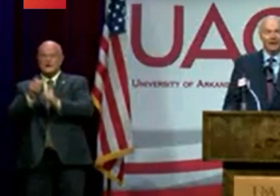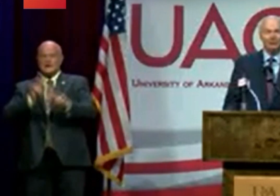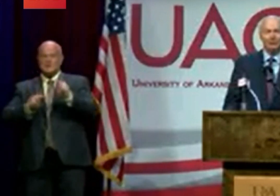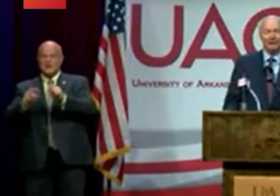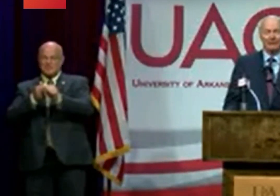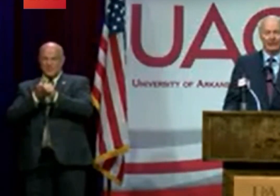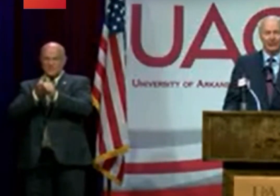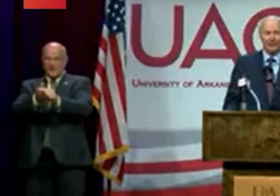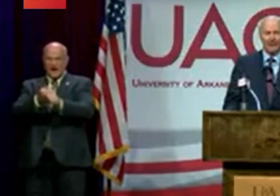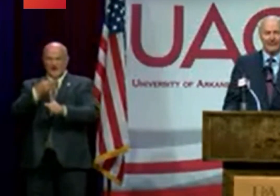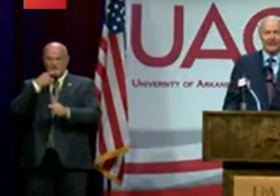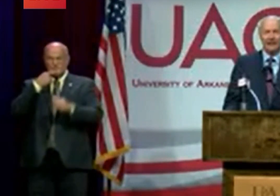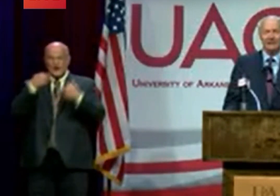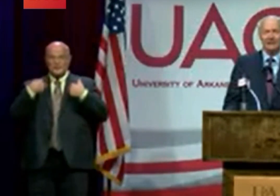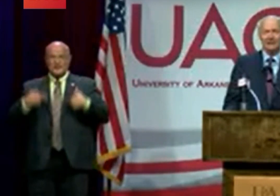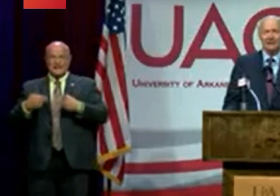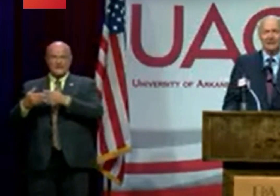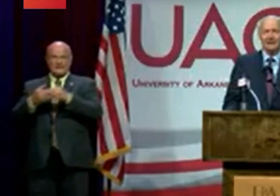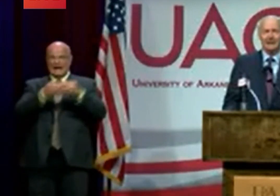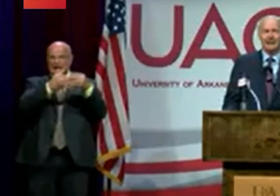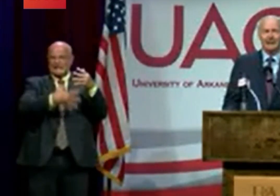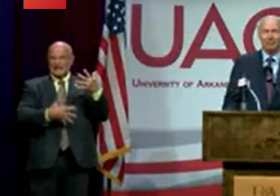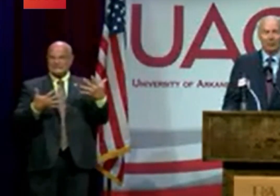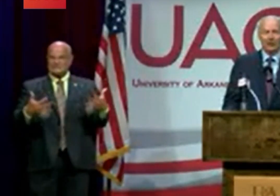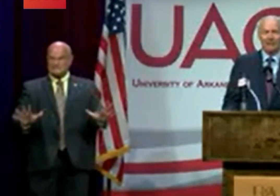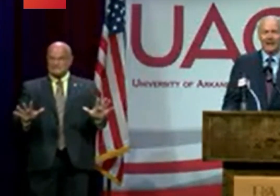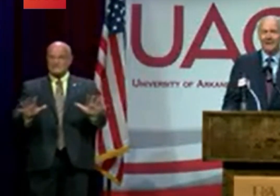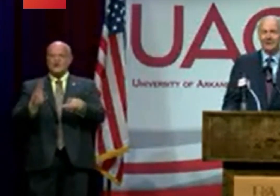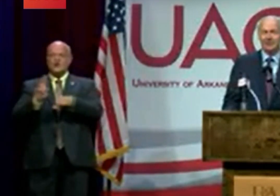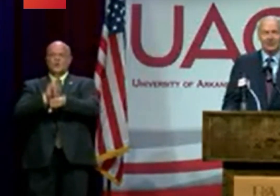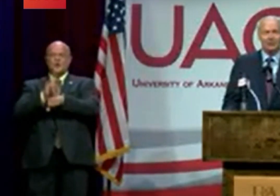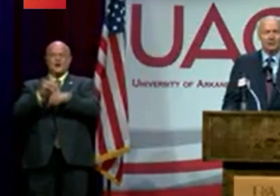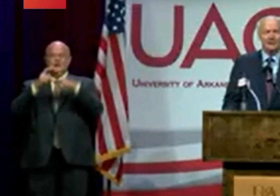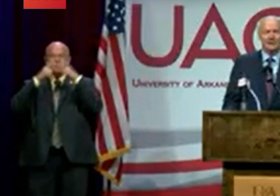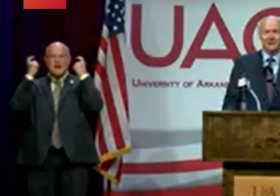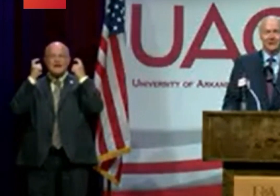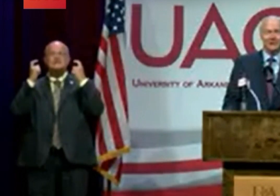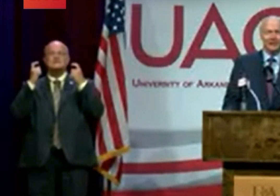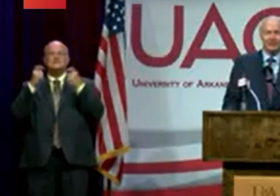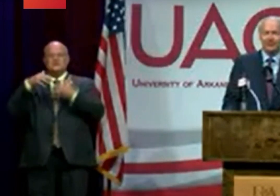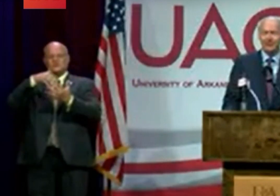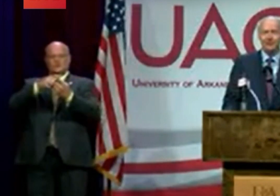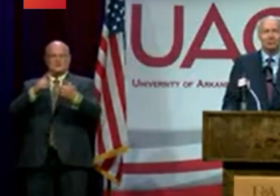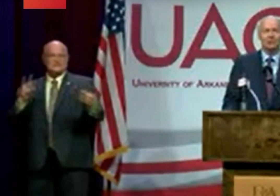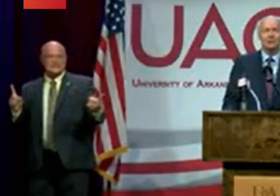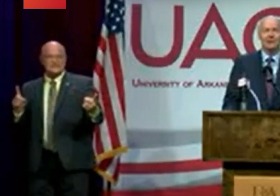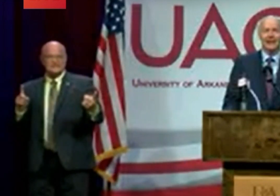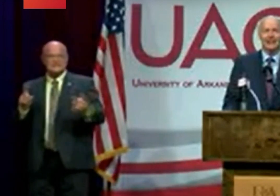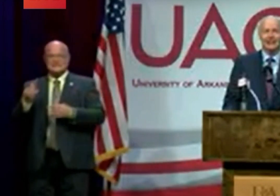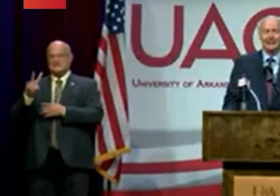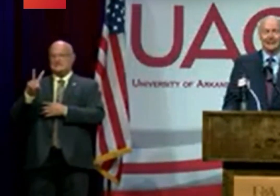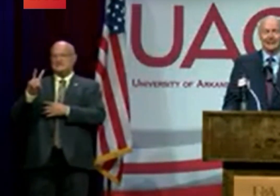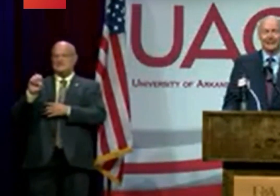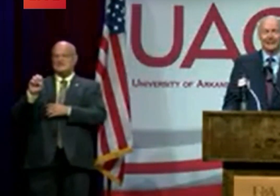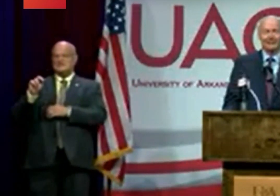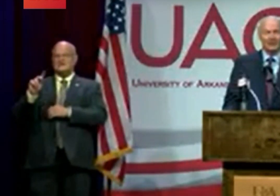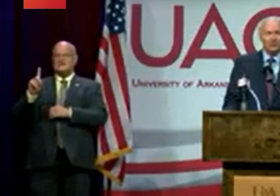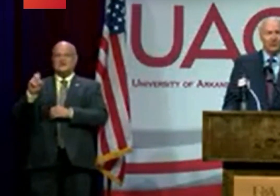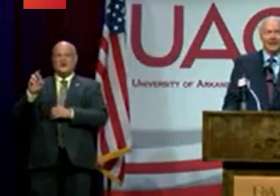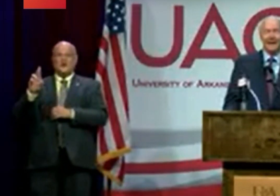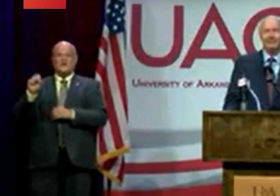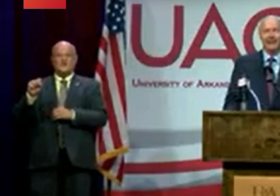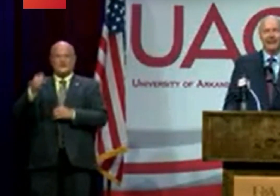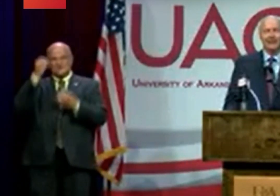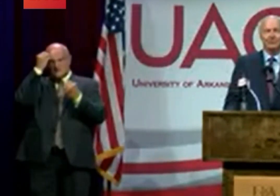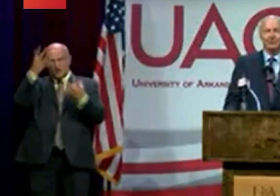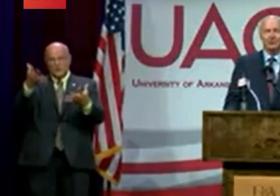will follow the public health guidelines and wear a mask and socially distance, and the vendors will do that, and that you